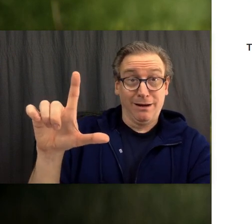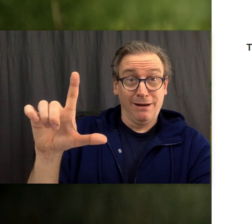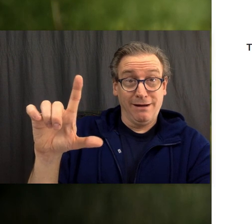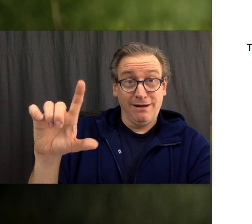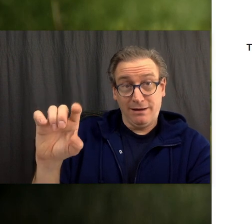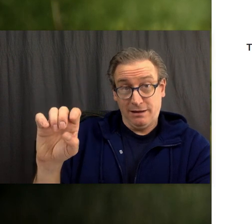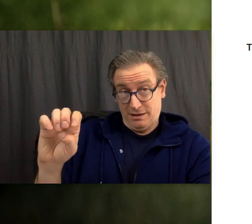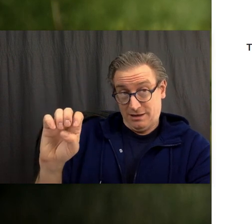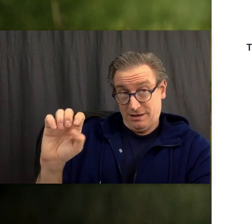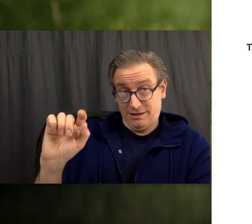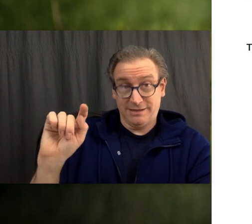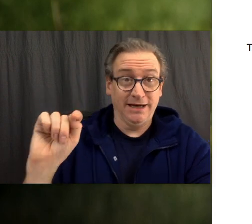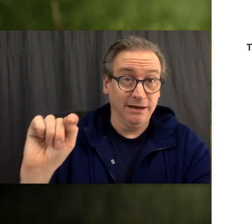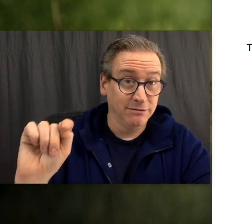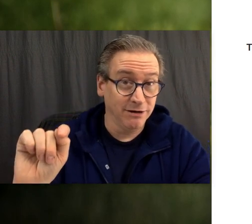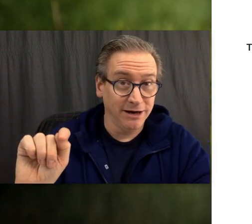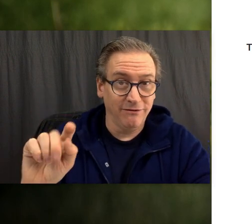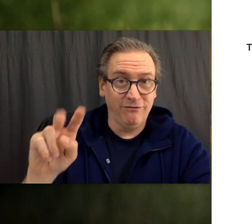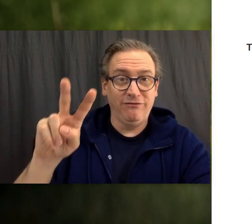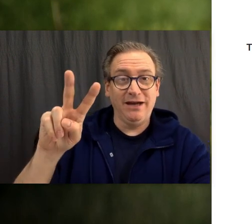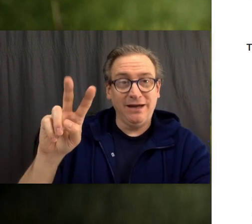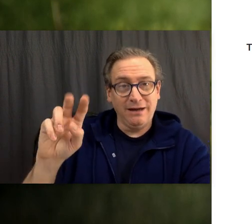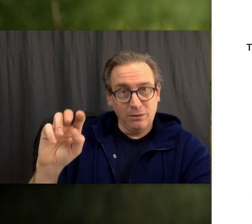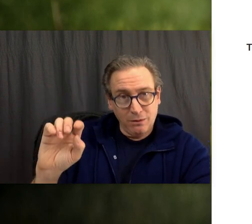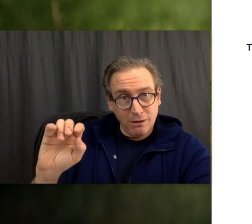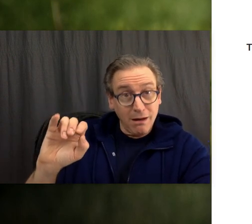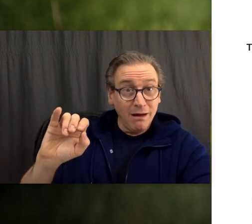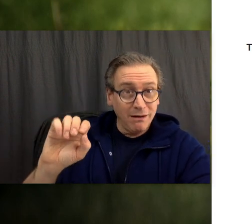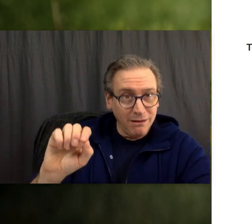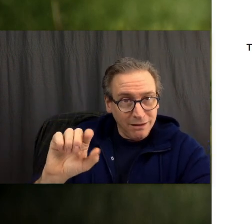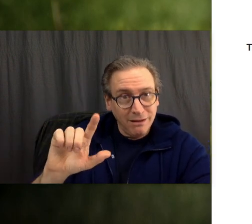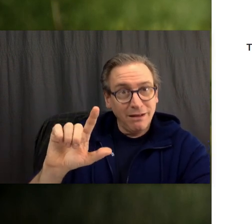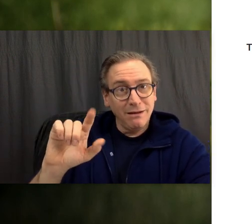L, E, T, right? V,